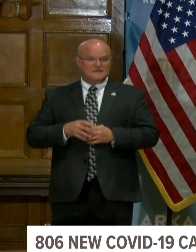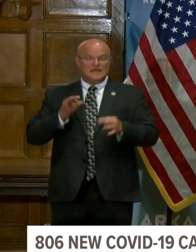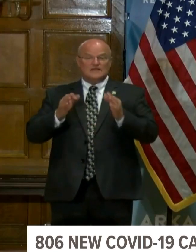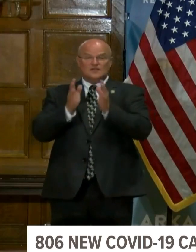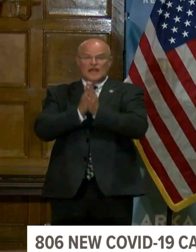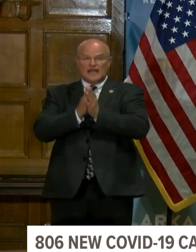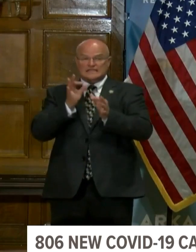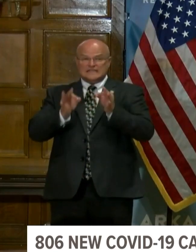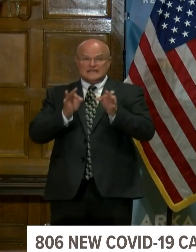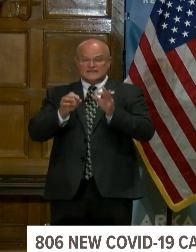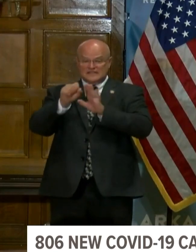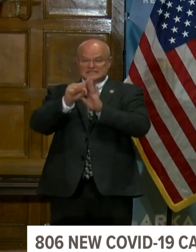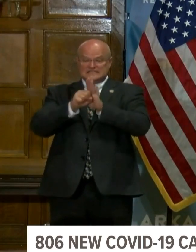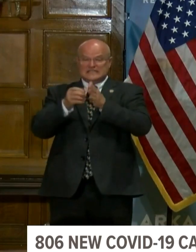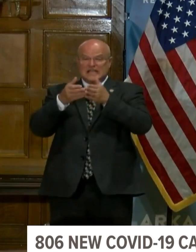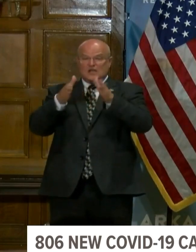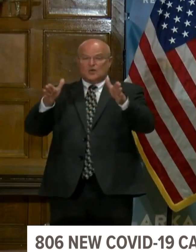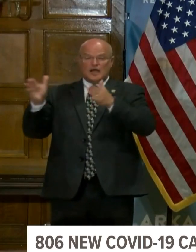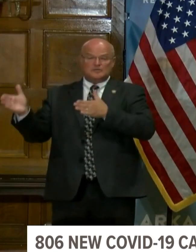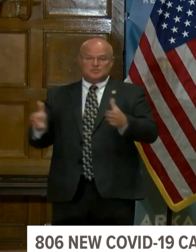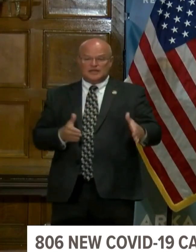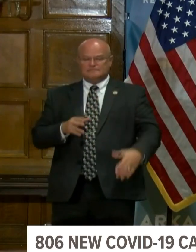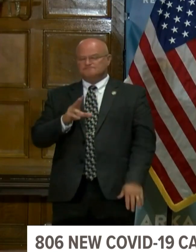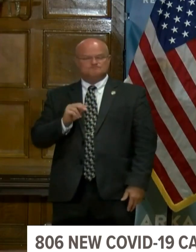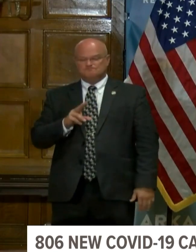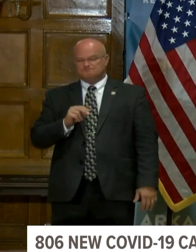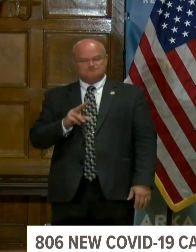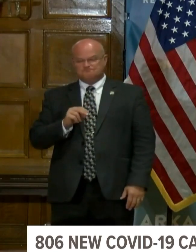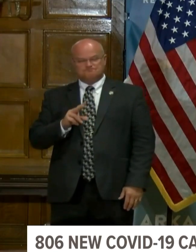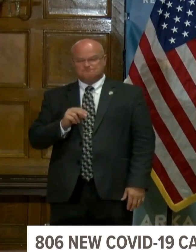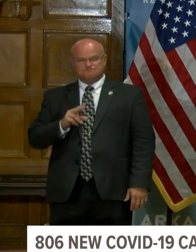If you're asking if there is a statewide plan, there is not.